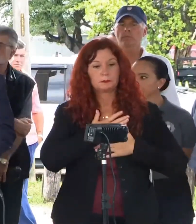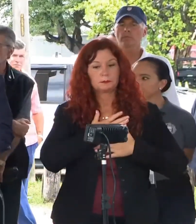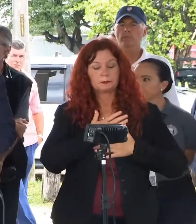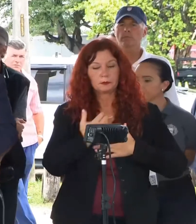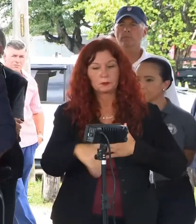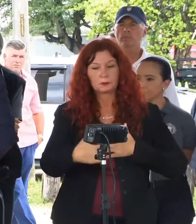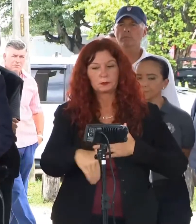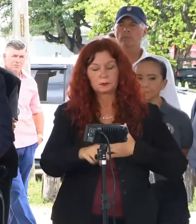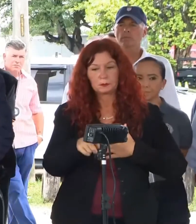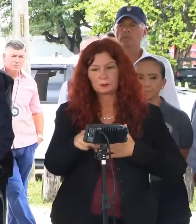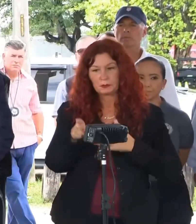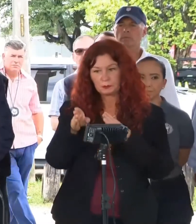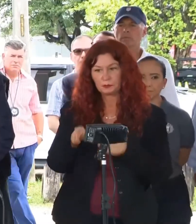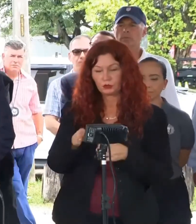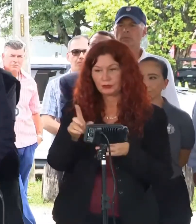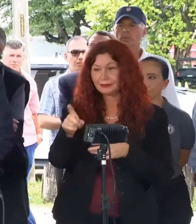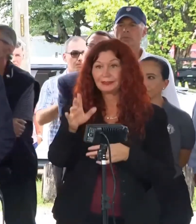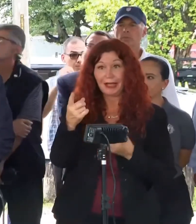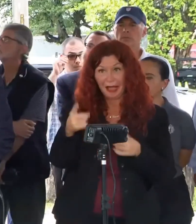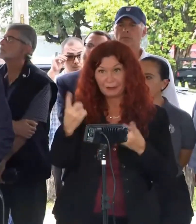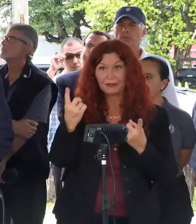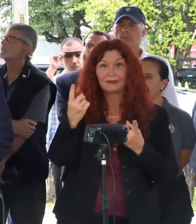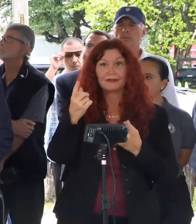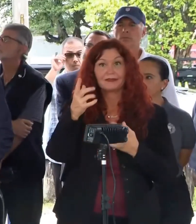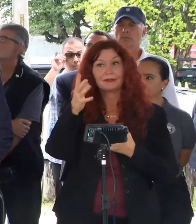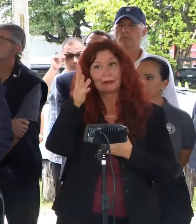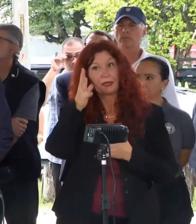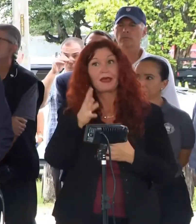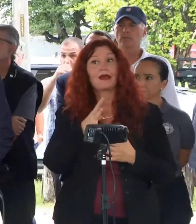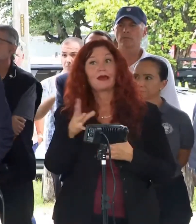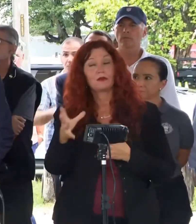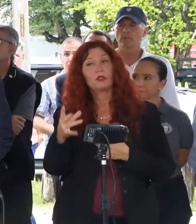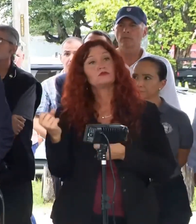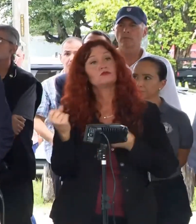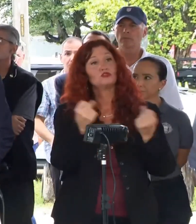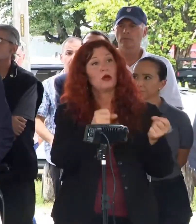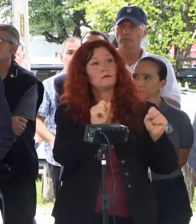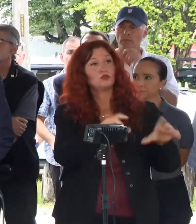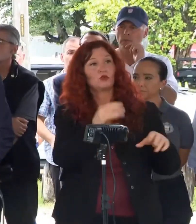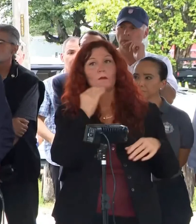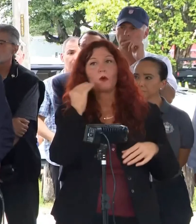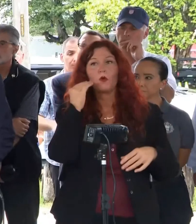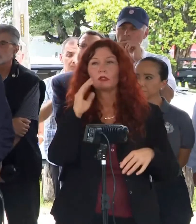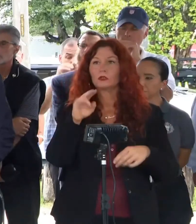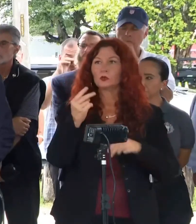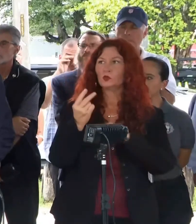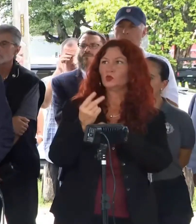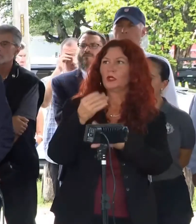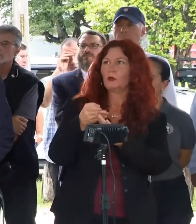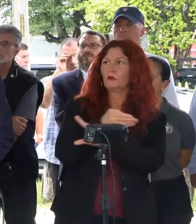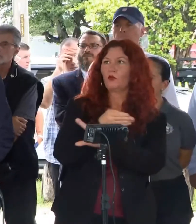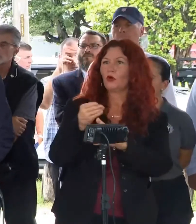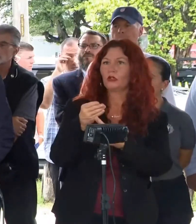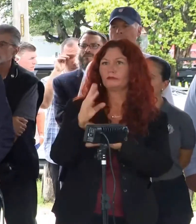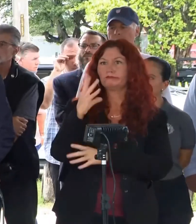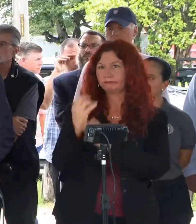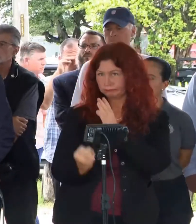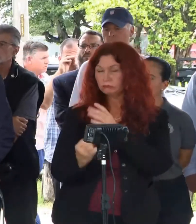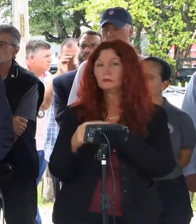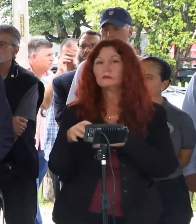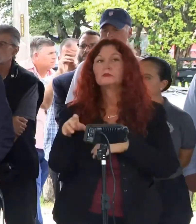because this is somebody that he had just dropped off back to her home just I think 2 days before the